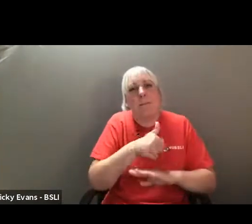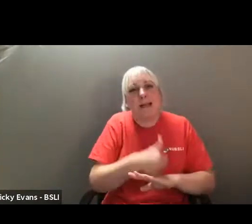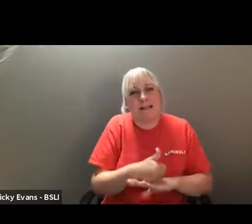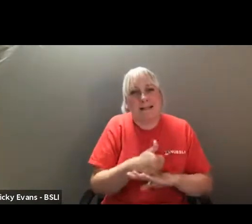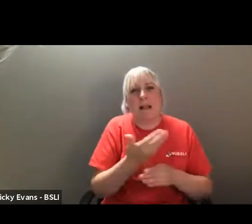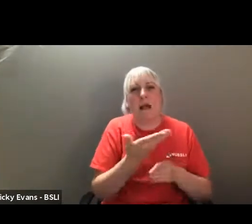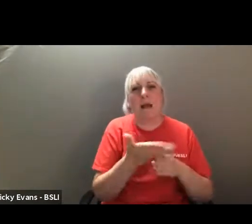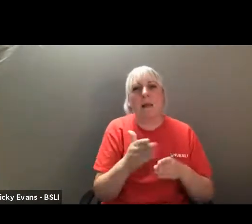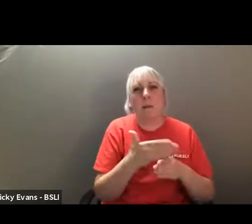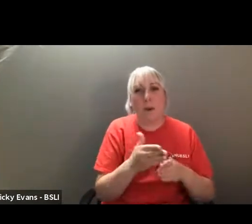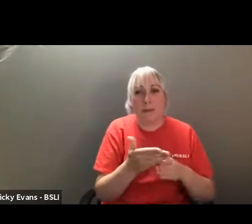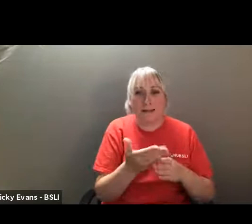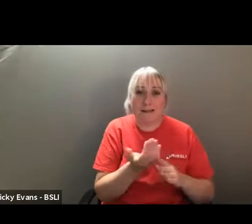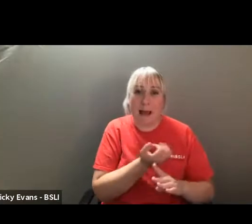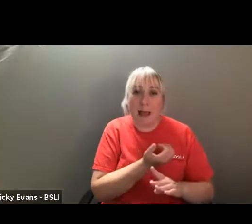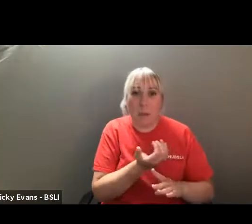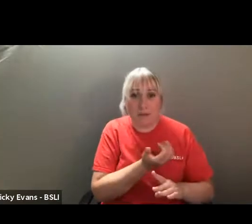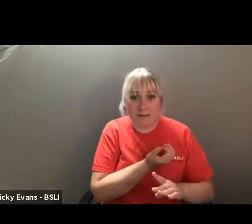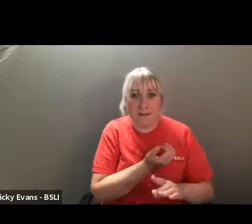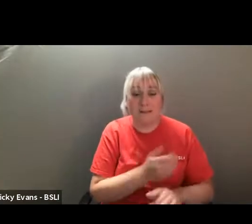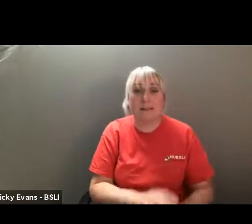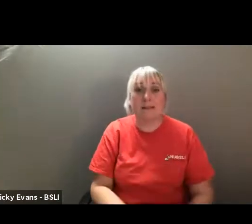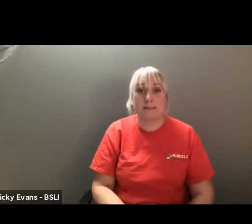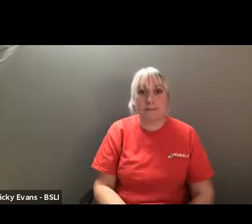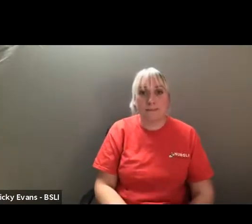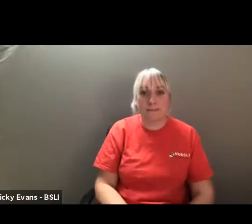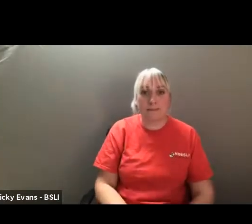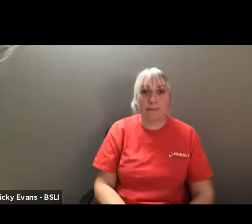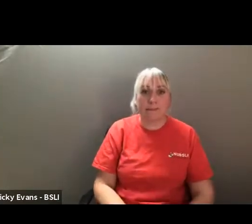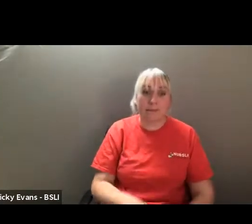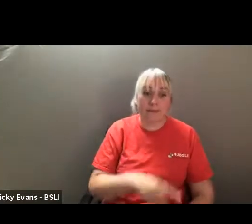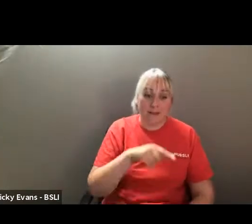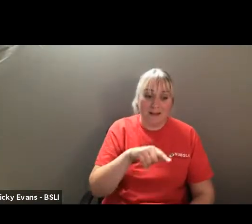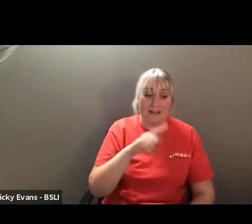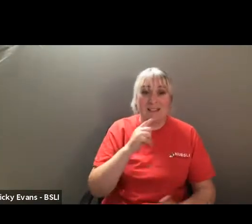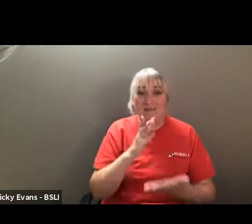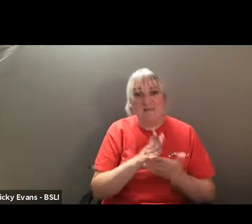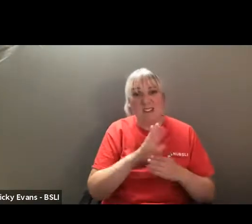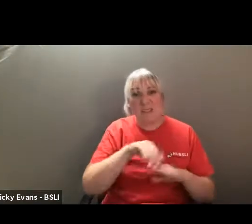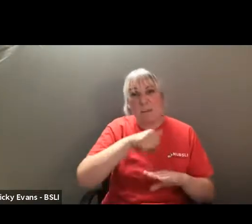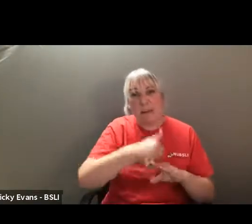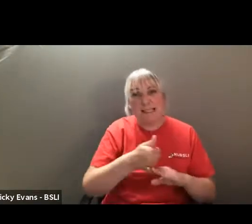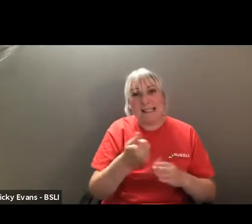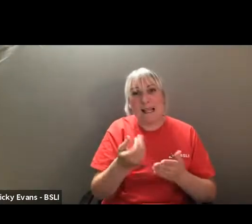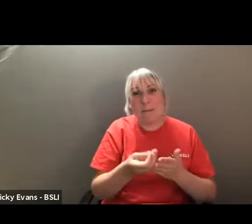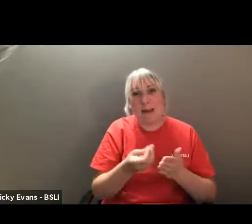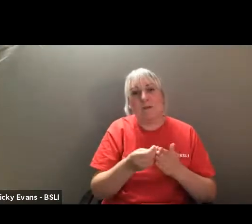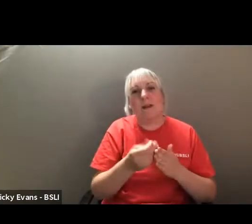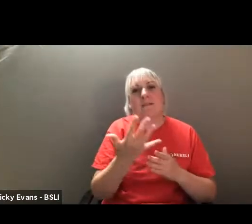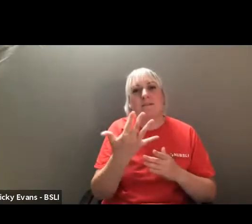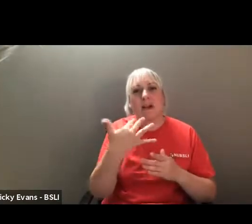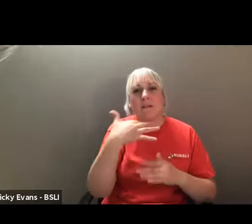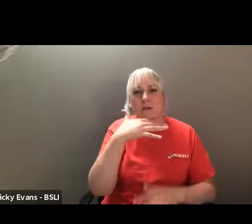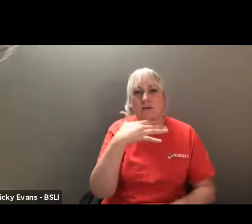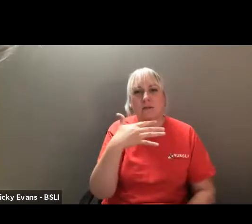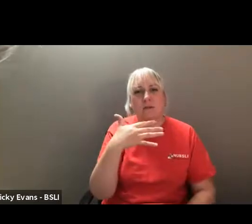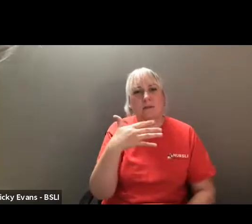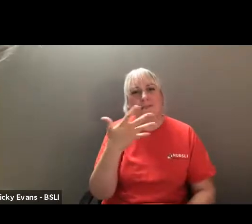you're out of all your other benefits, you get this basic amount every month, which I think was 550